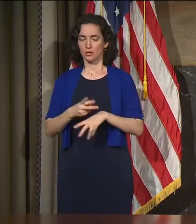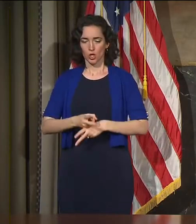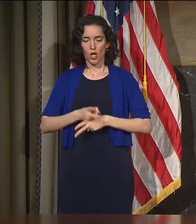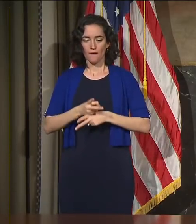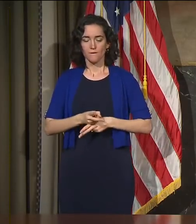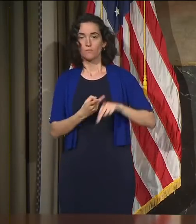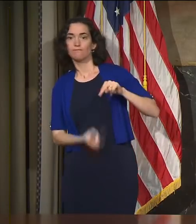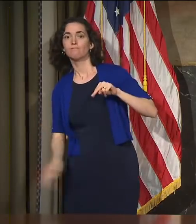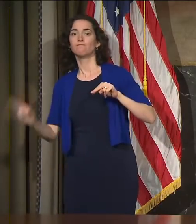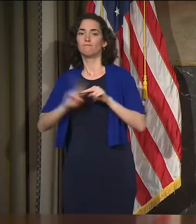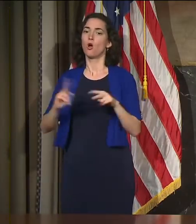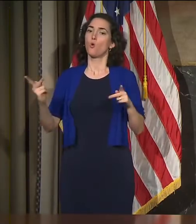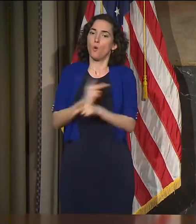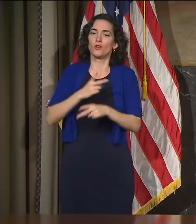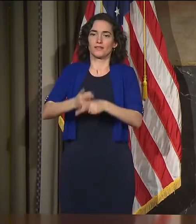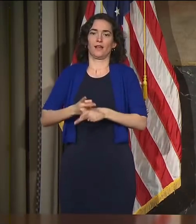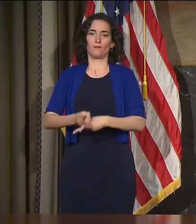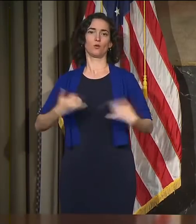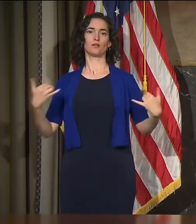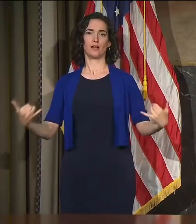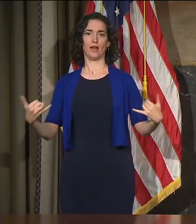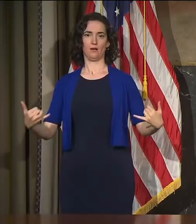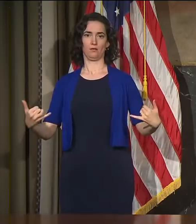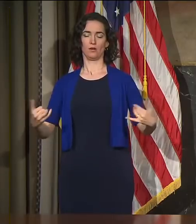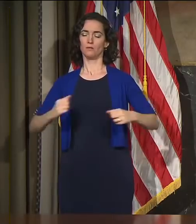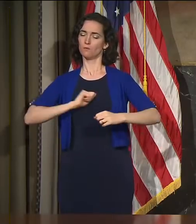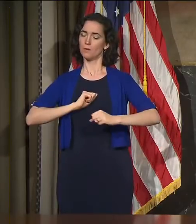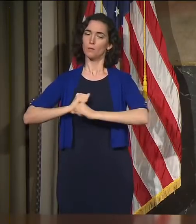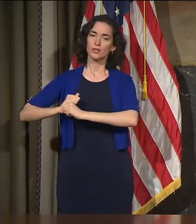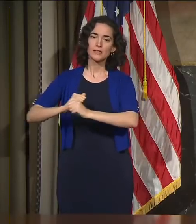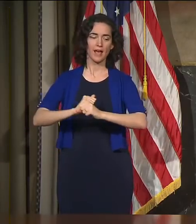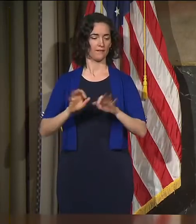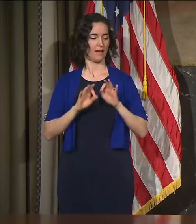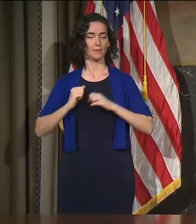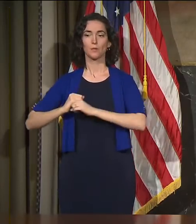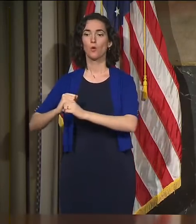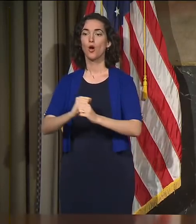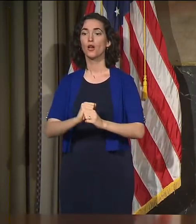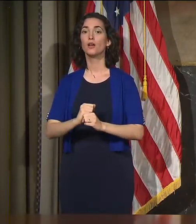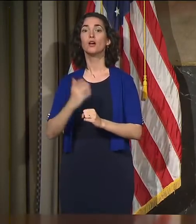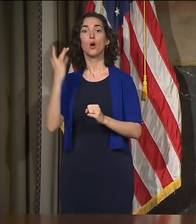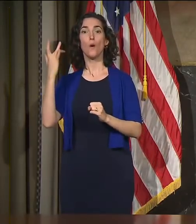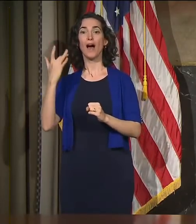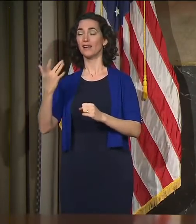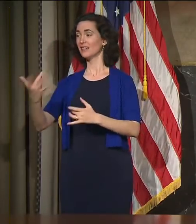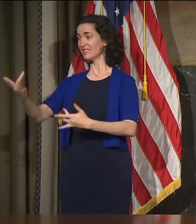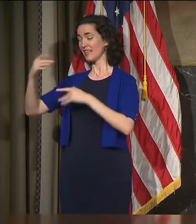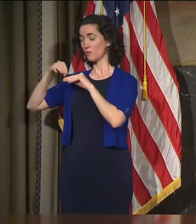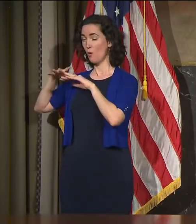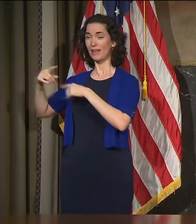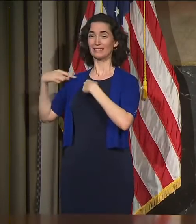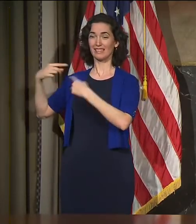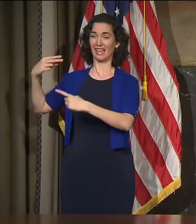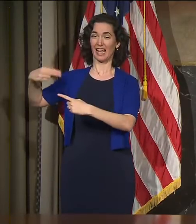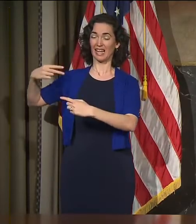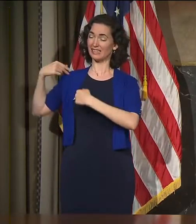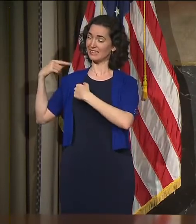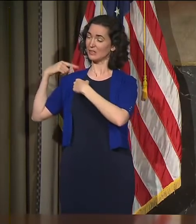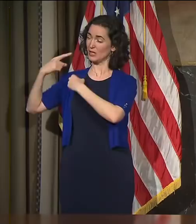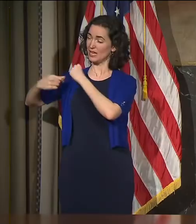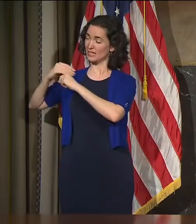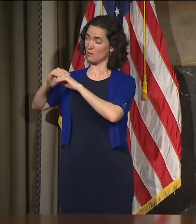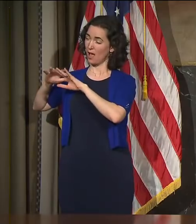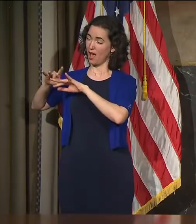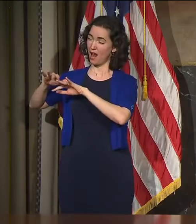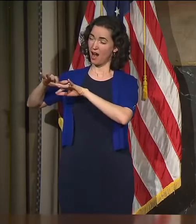and their family now than they ever have before, because this is the riskiest part of the pandemic for Louisiana. There's